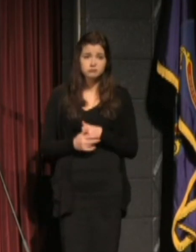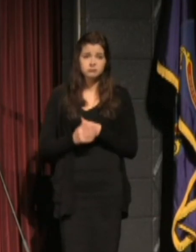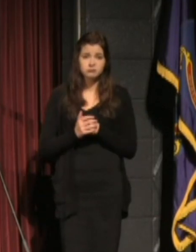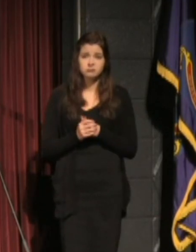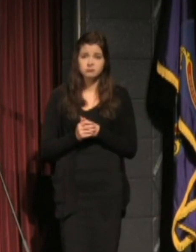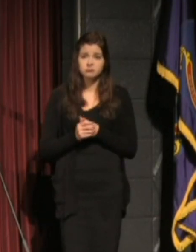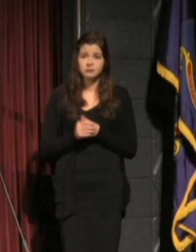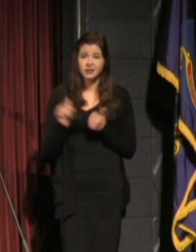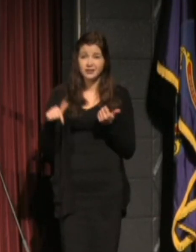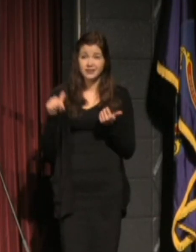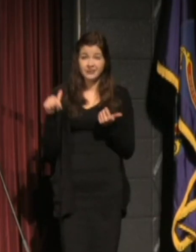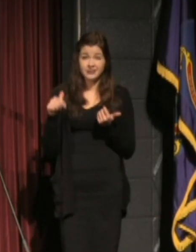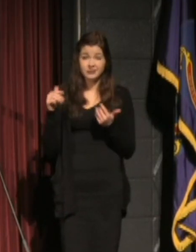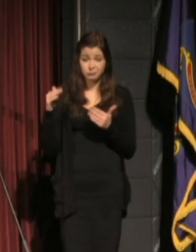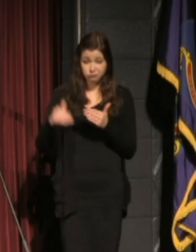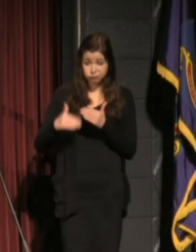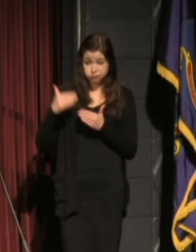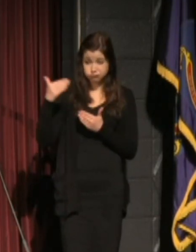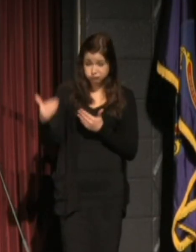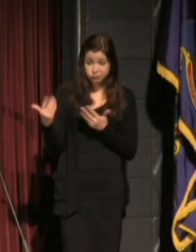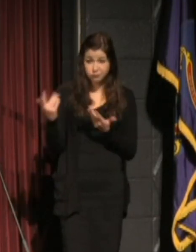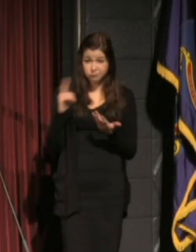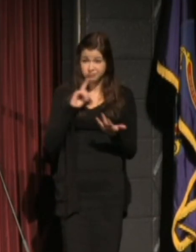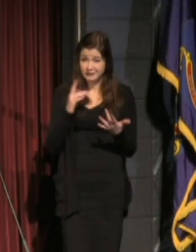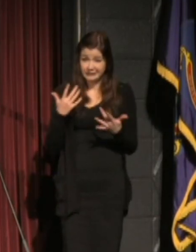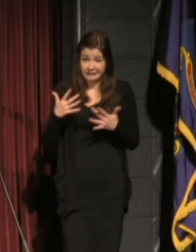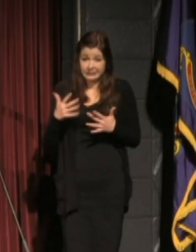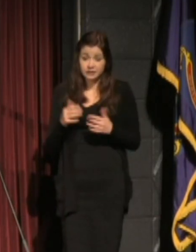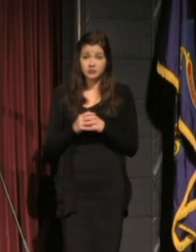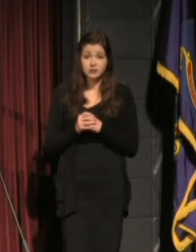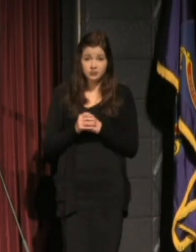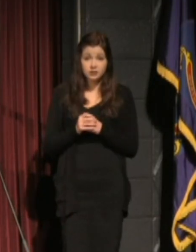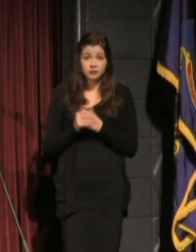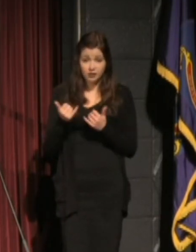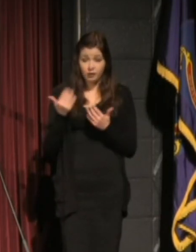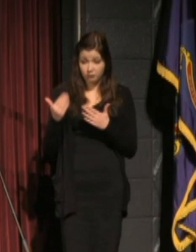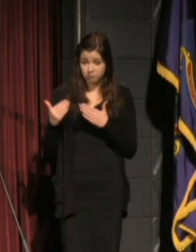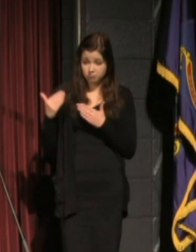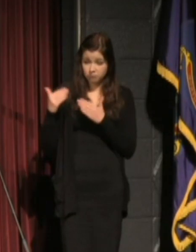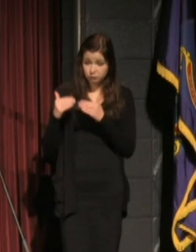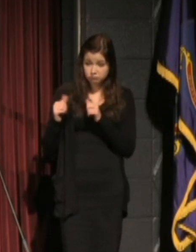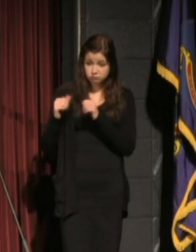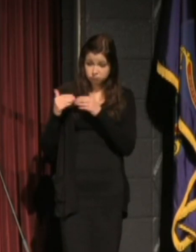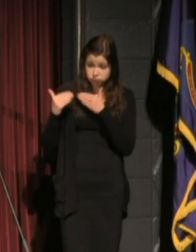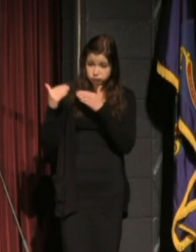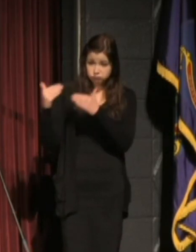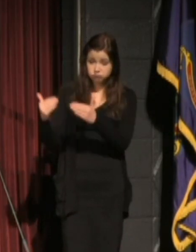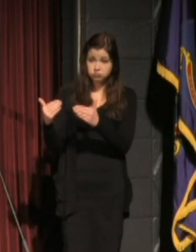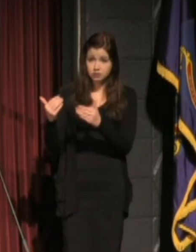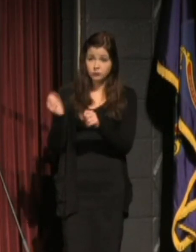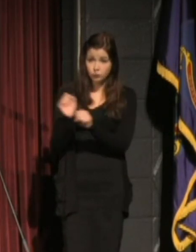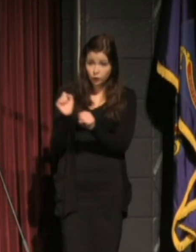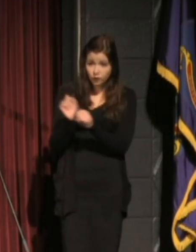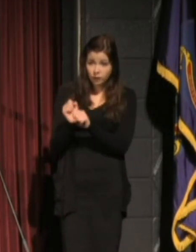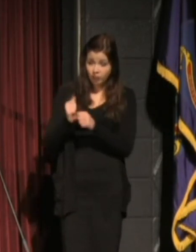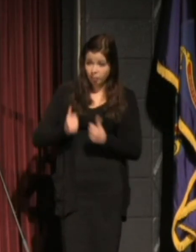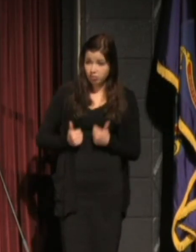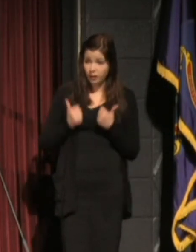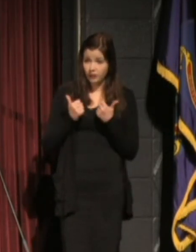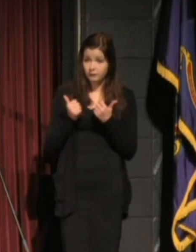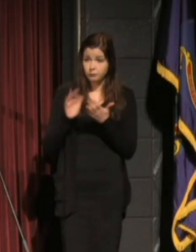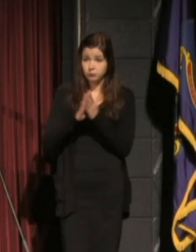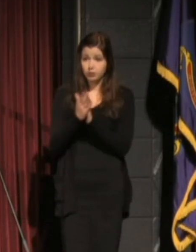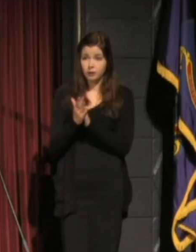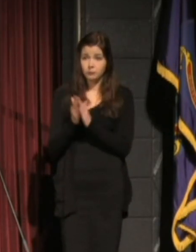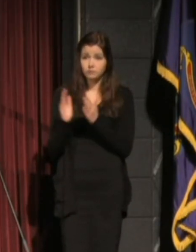This big step can be an anxious one. As you move forward now in your career and life and become a part of the community and thrive in your